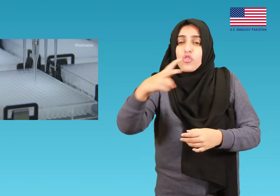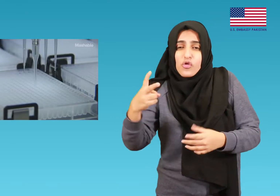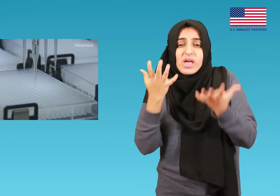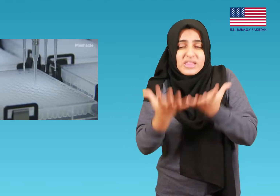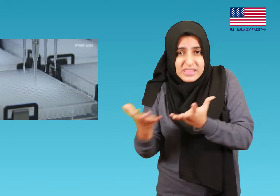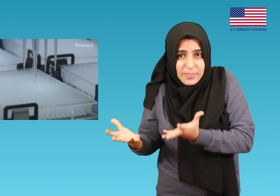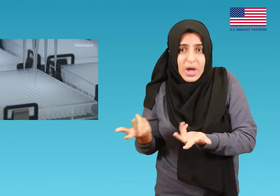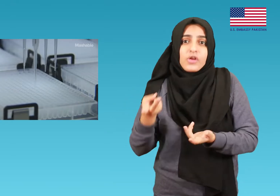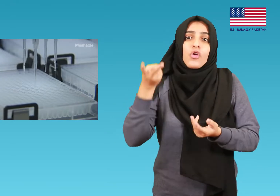in America.